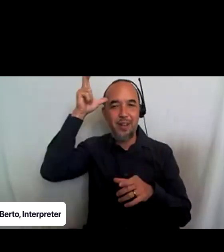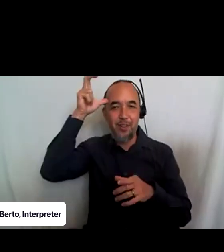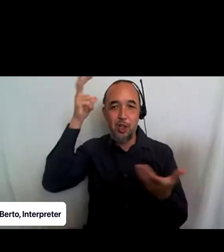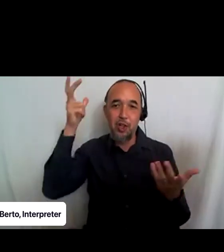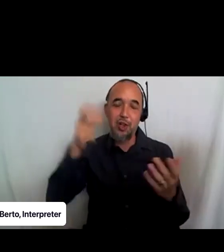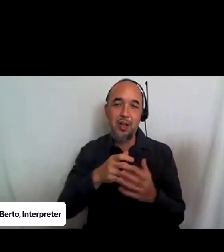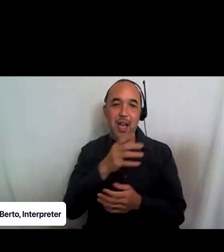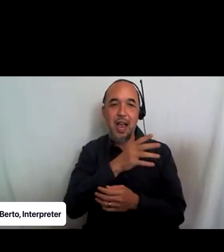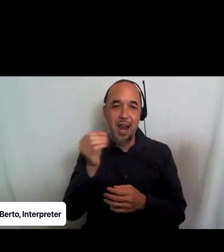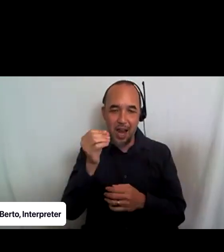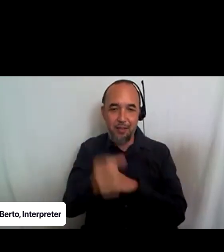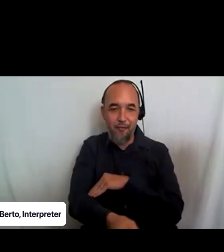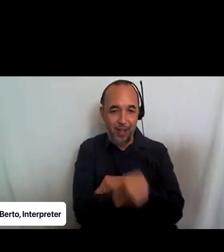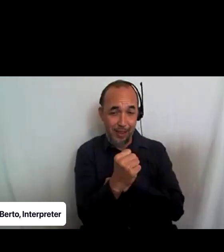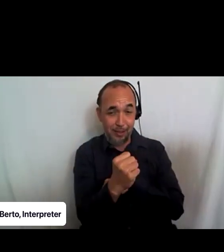a phallus. But